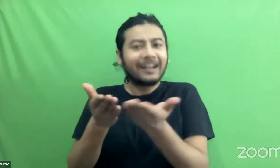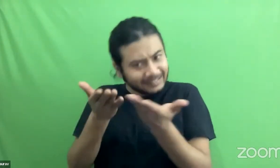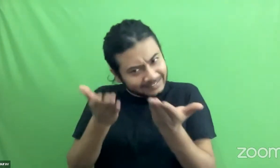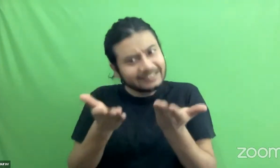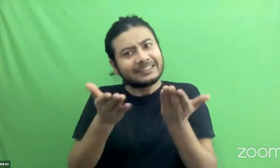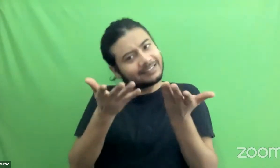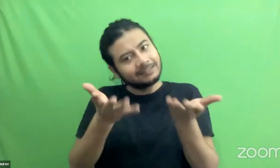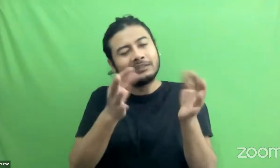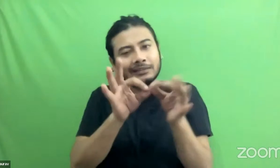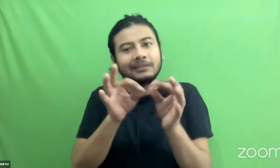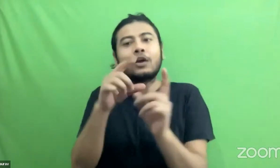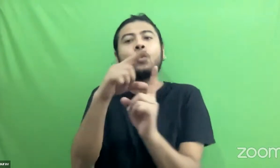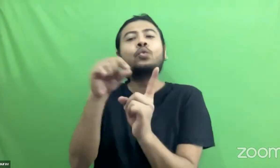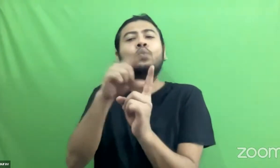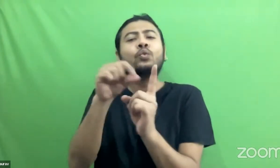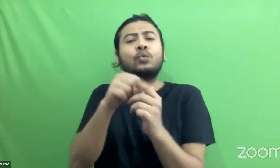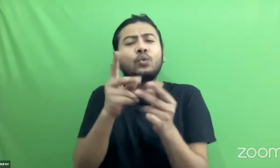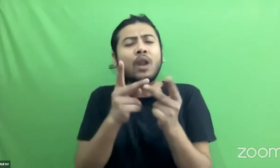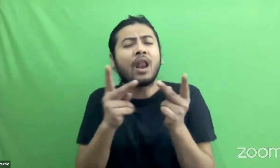On our small effort also we can serve Krishna.